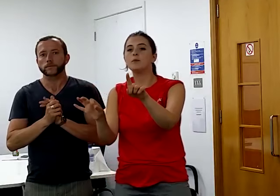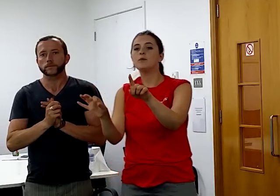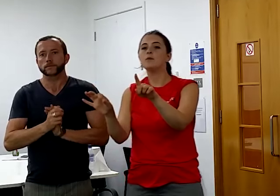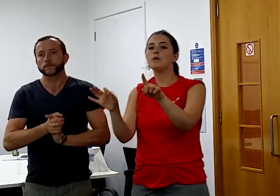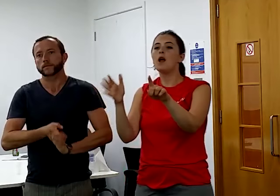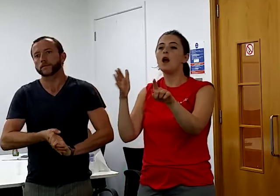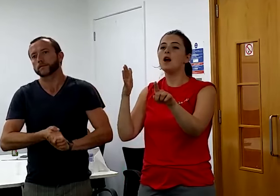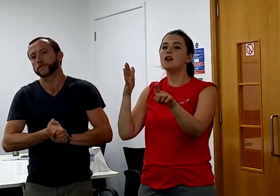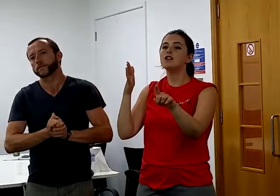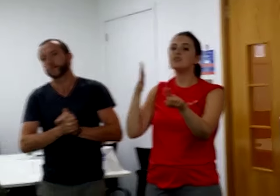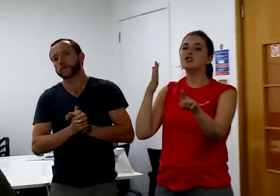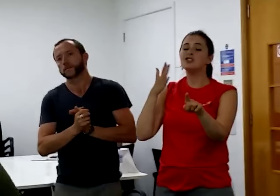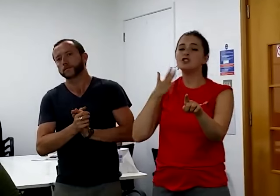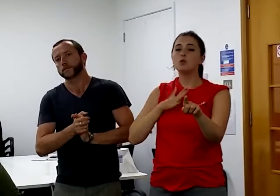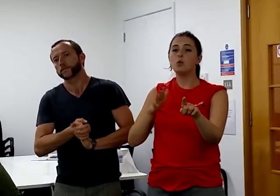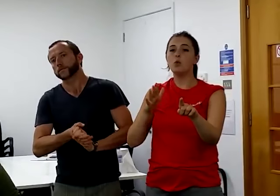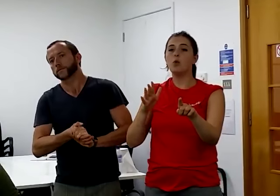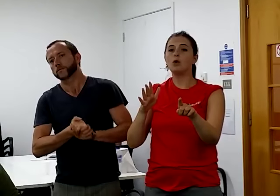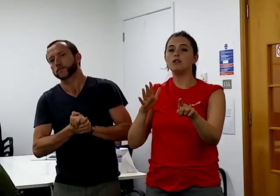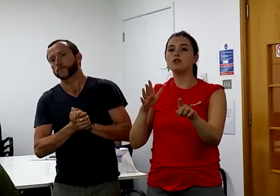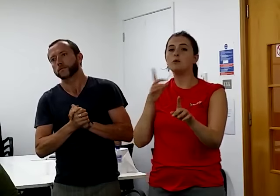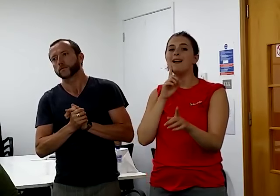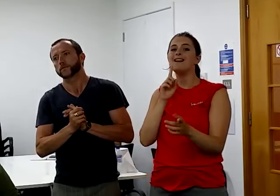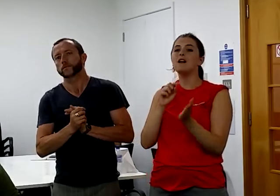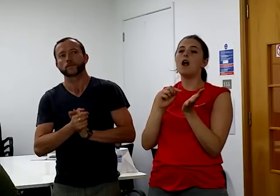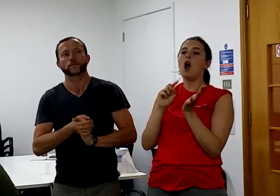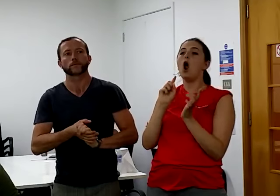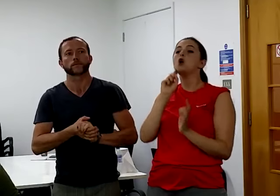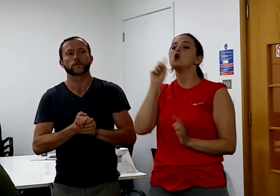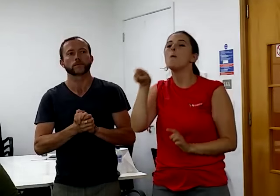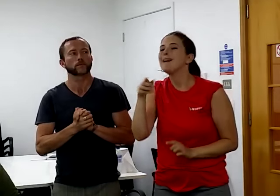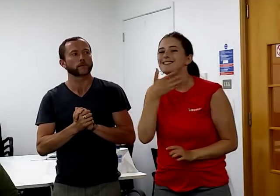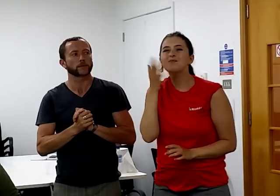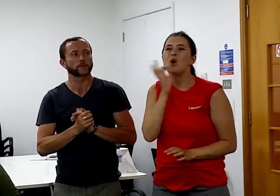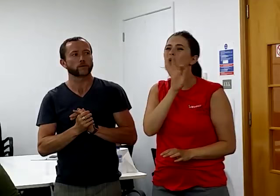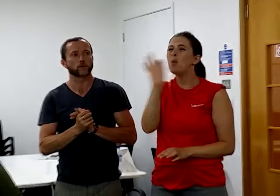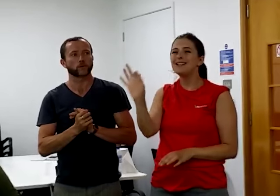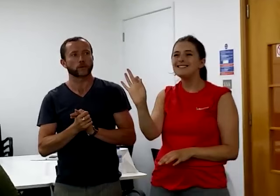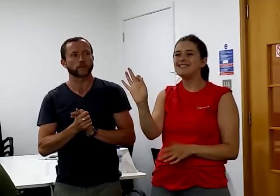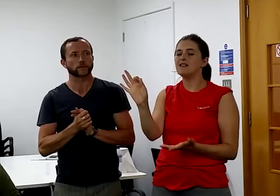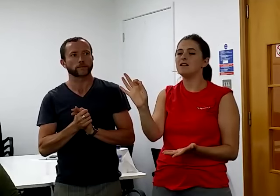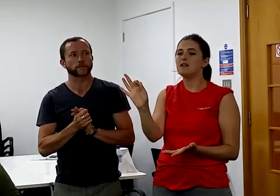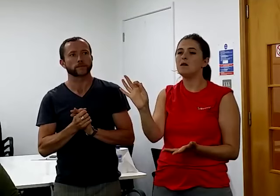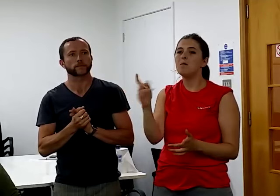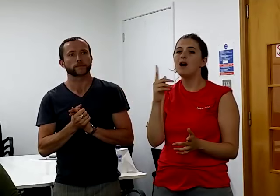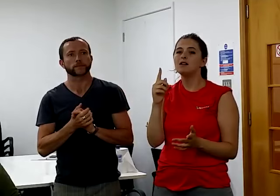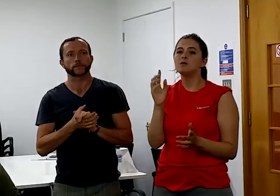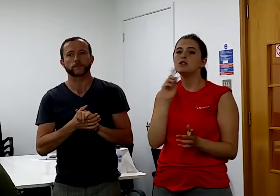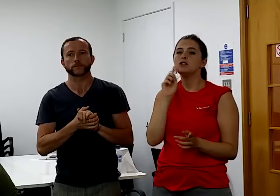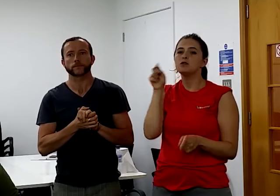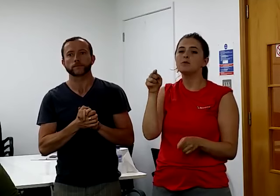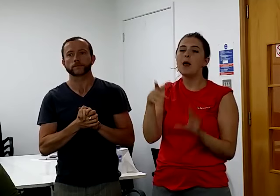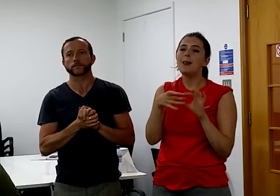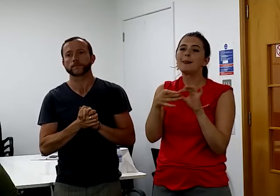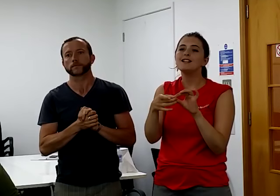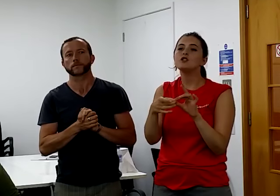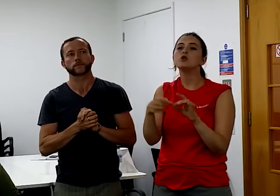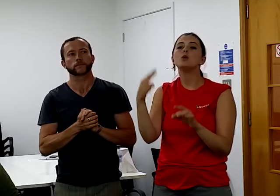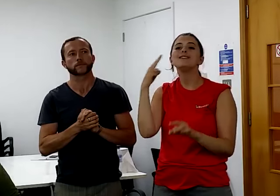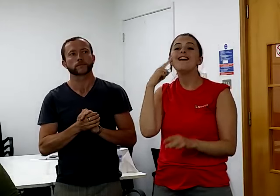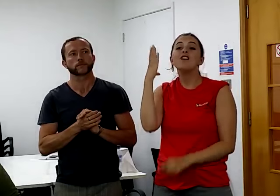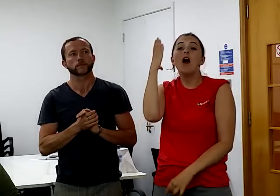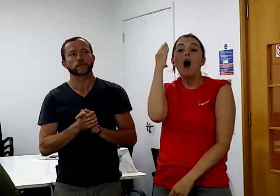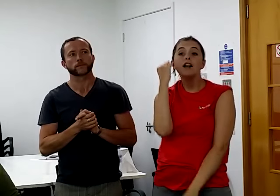I just wanted to make a kind of a comment rather than a question with regards to people who are deaf and hard of